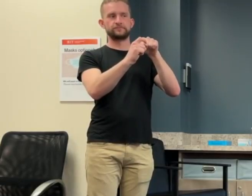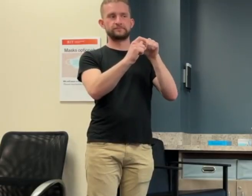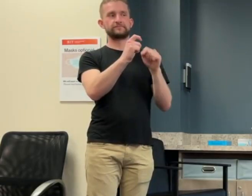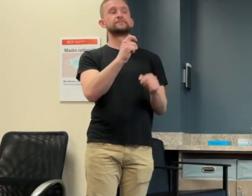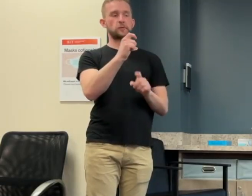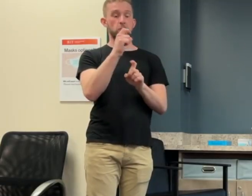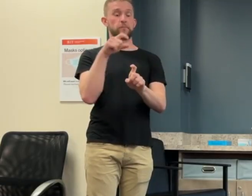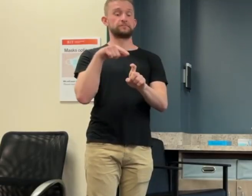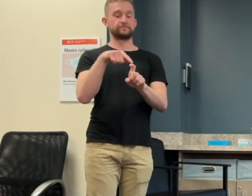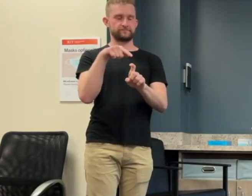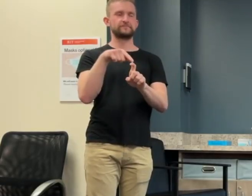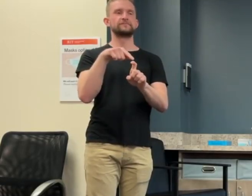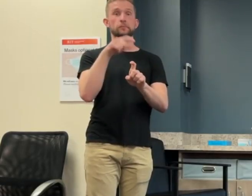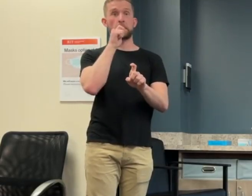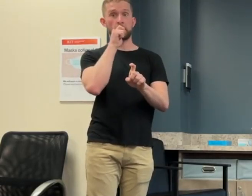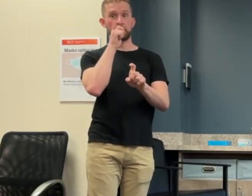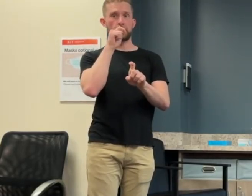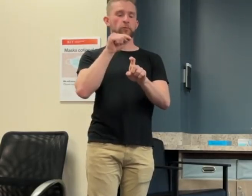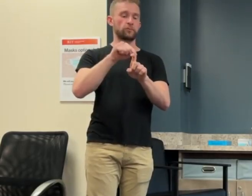picked up.